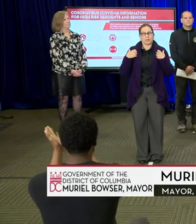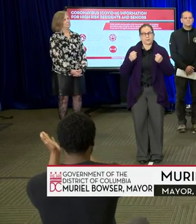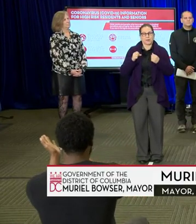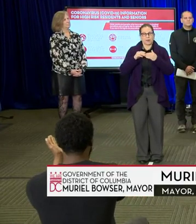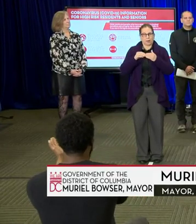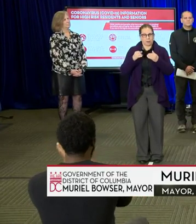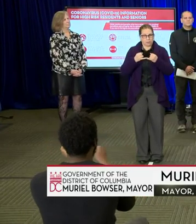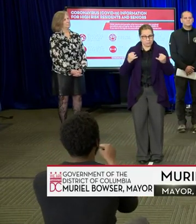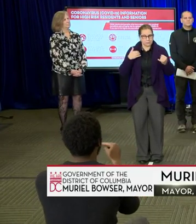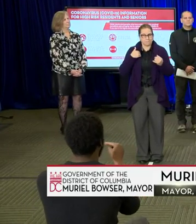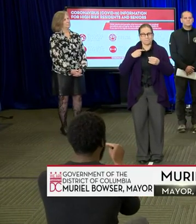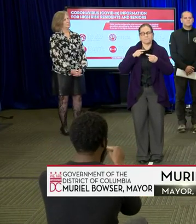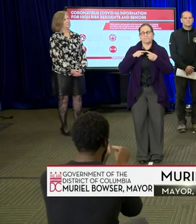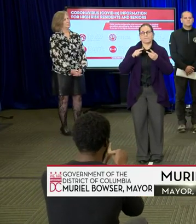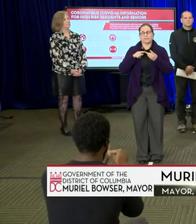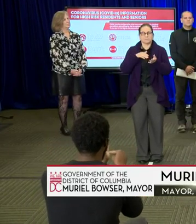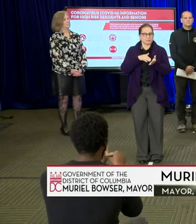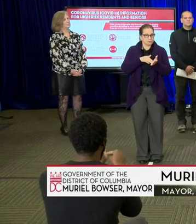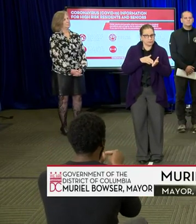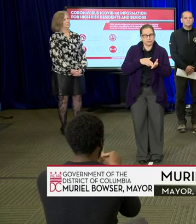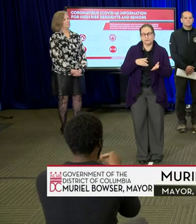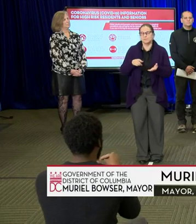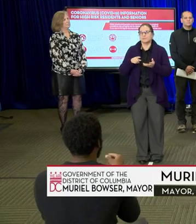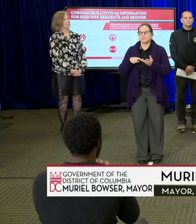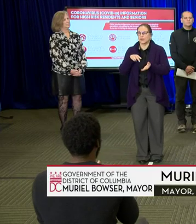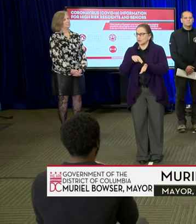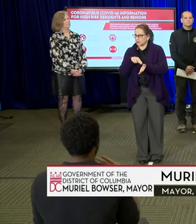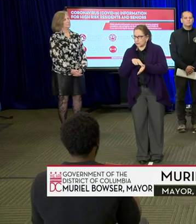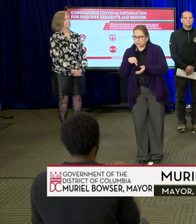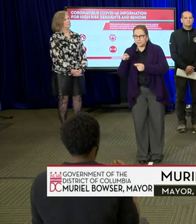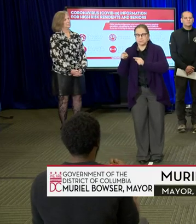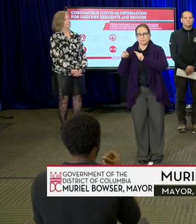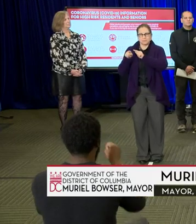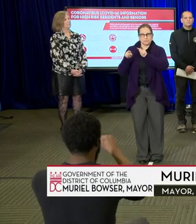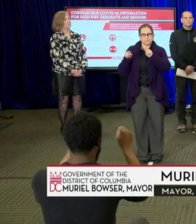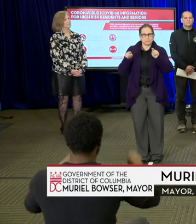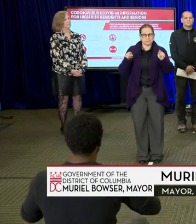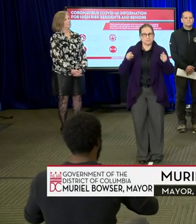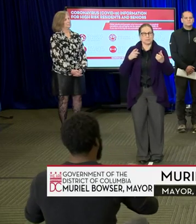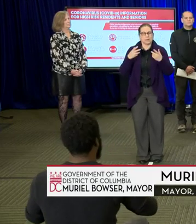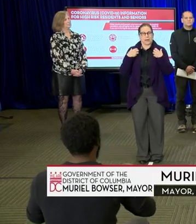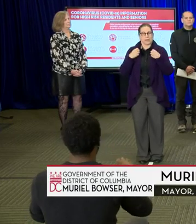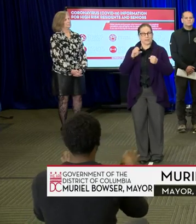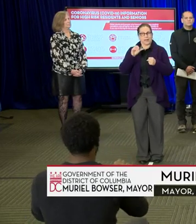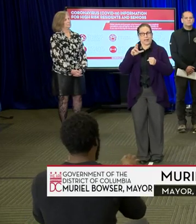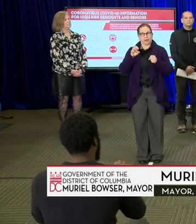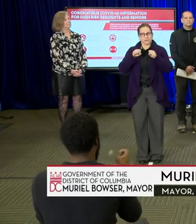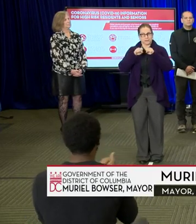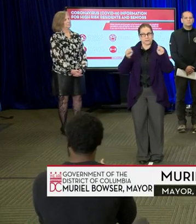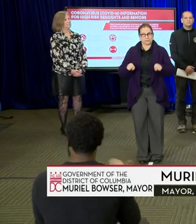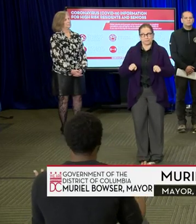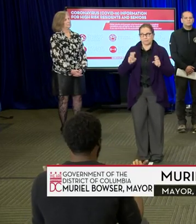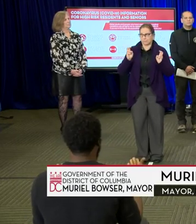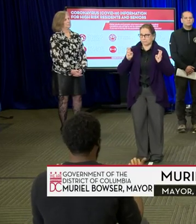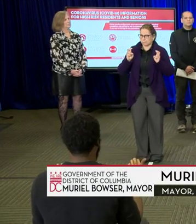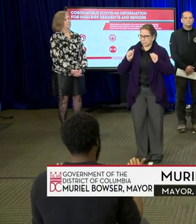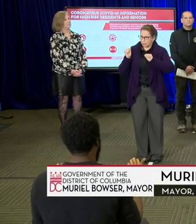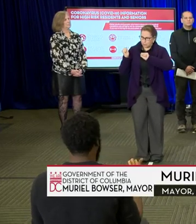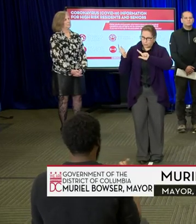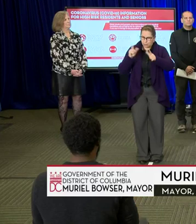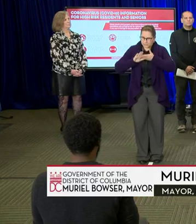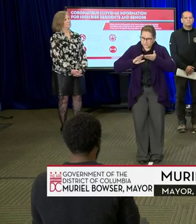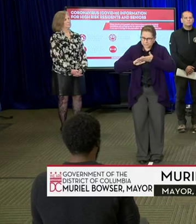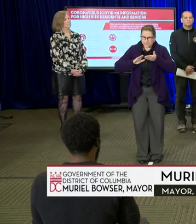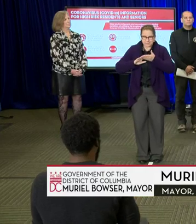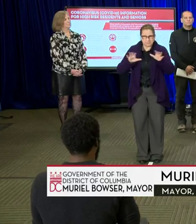the administration of our healthcare systems are doing everything that they can to prepare for this